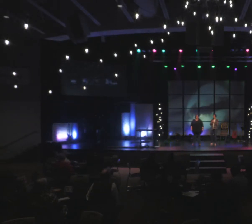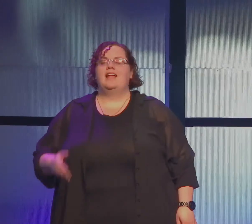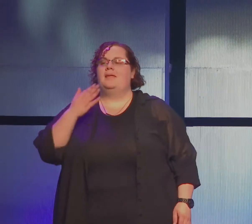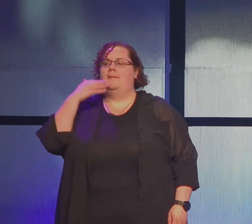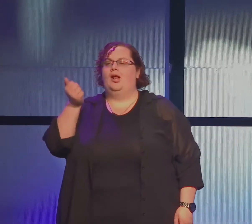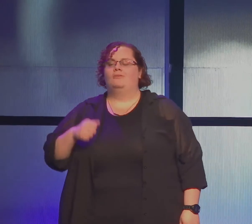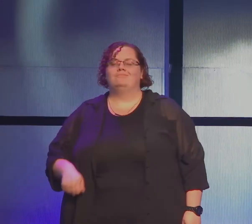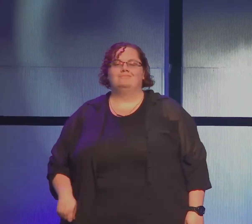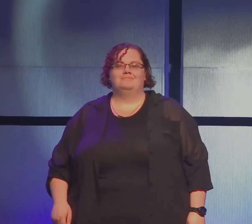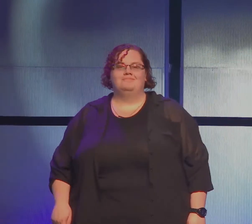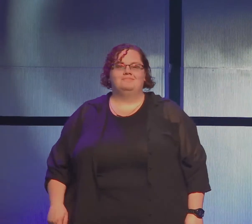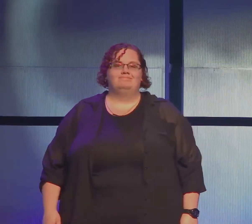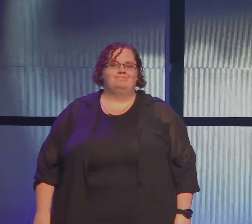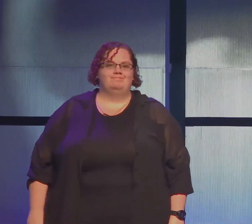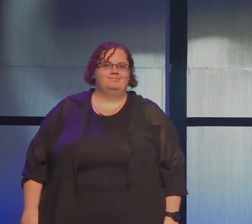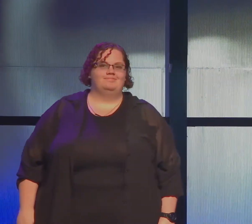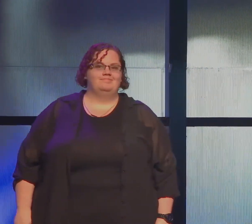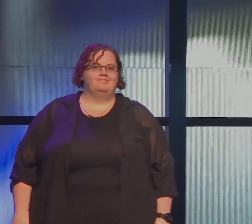That's better.